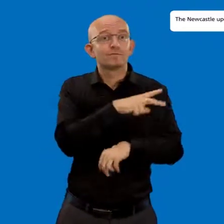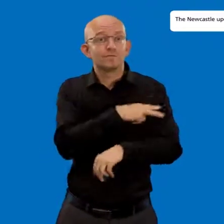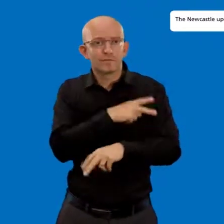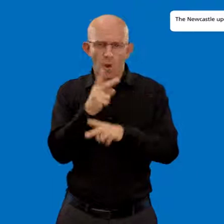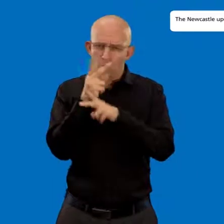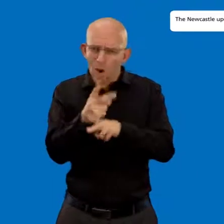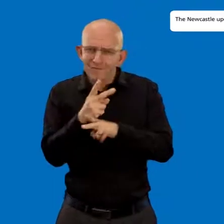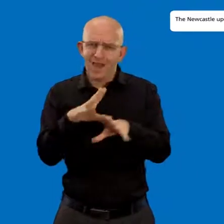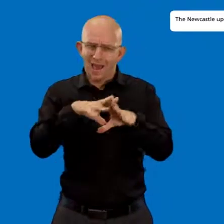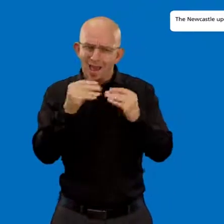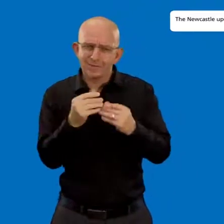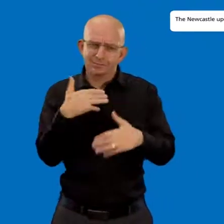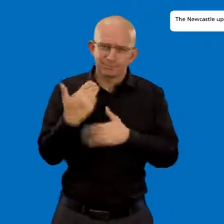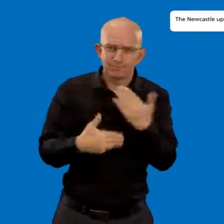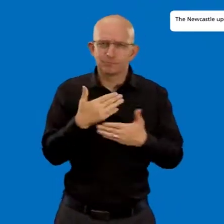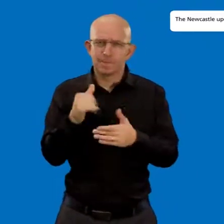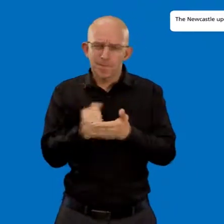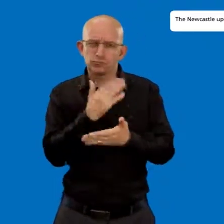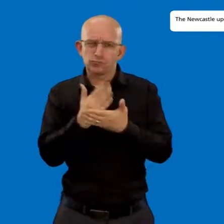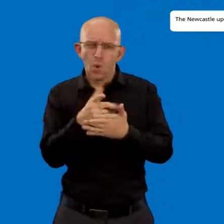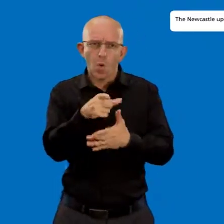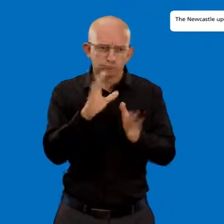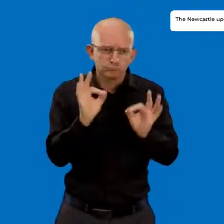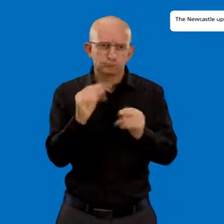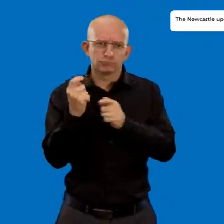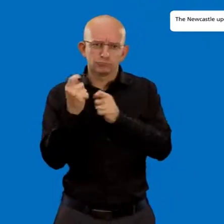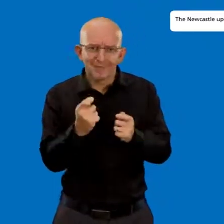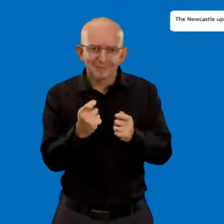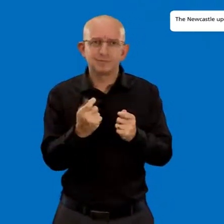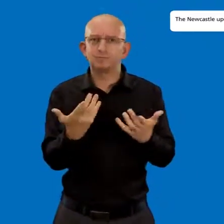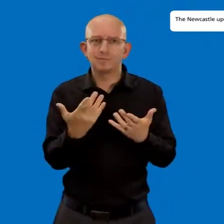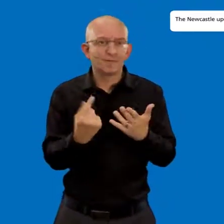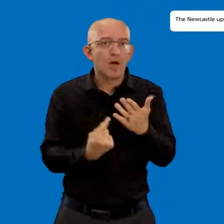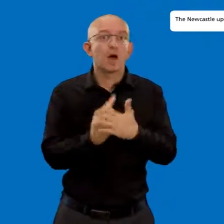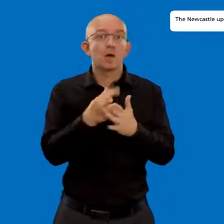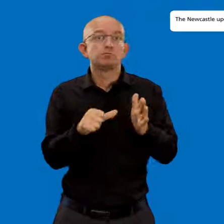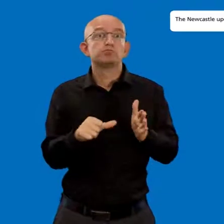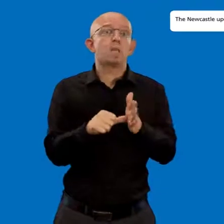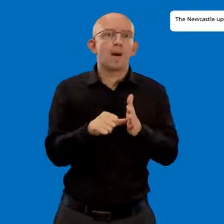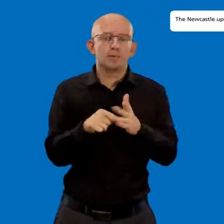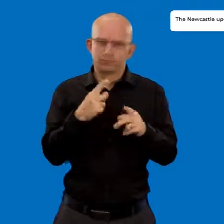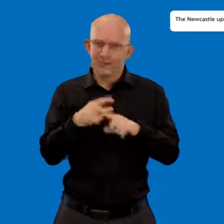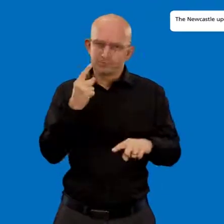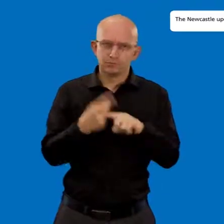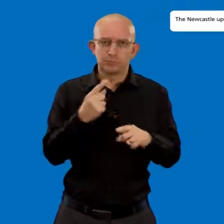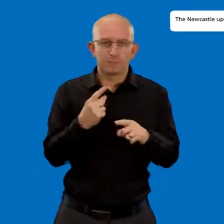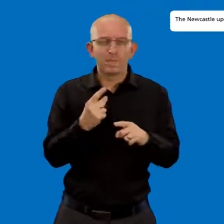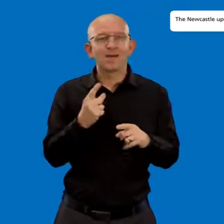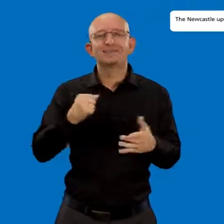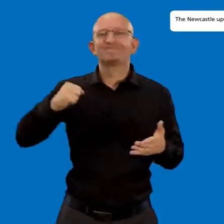The staff who look after you will do all they can to make sure that you are treated properly and promptly. Things do occasionally go